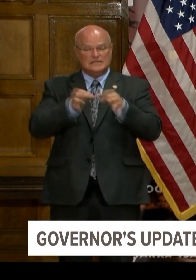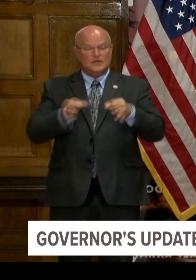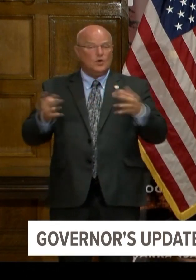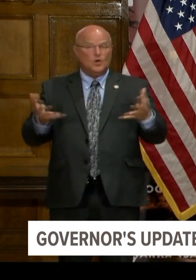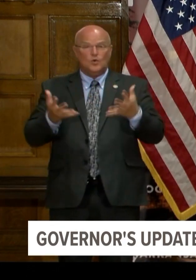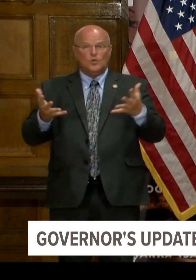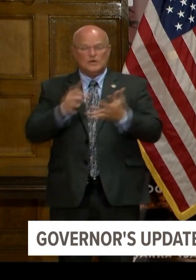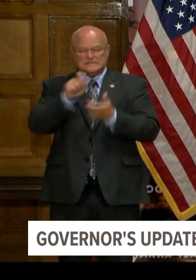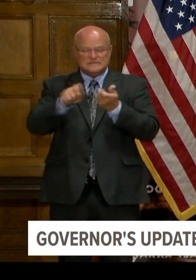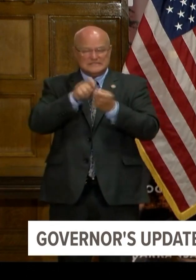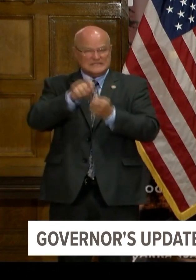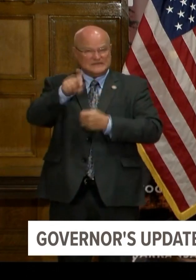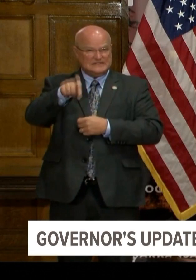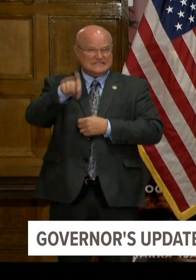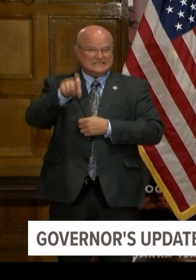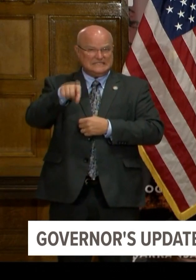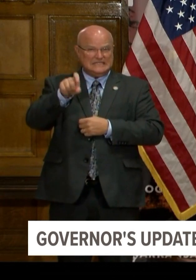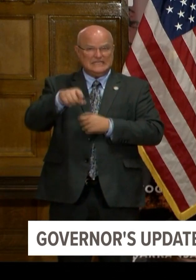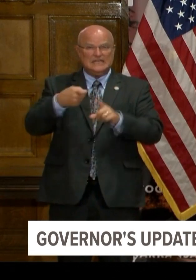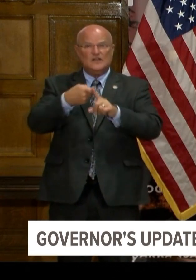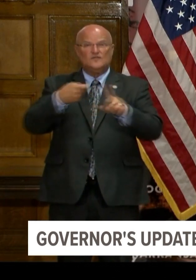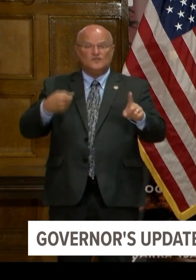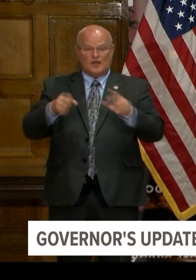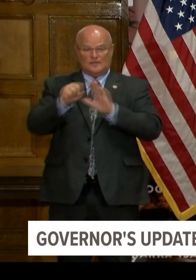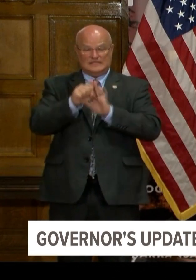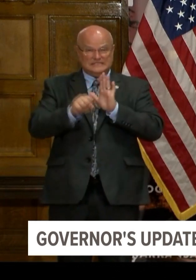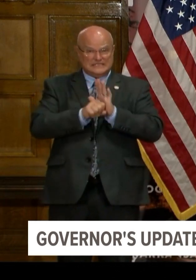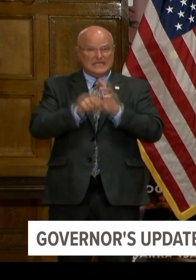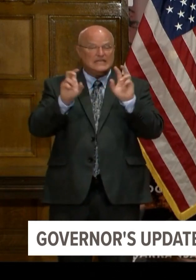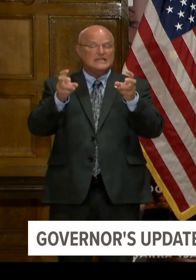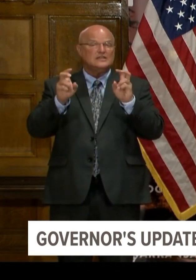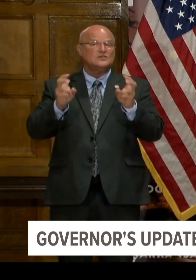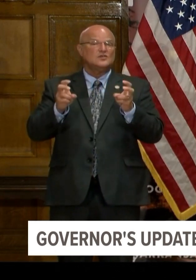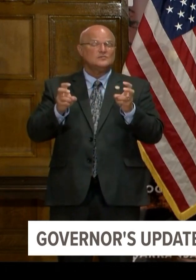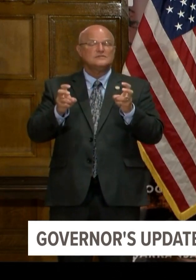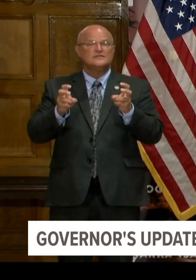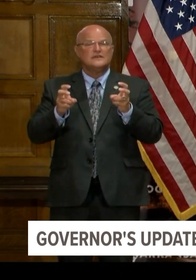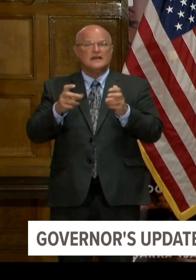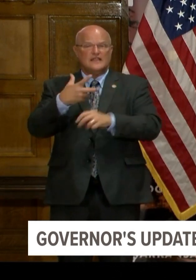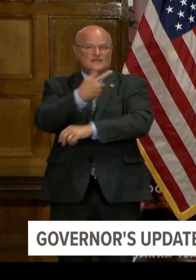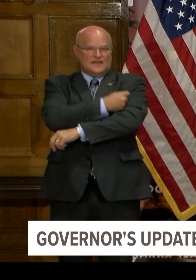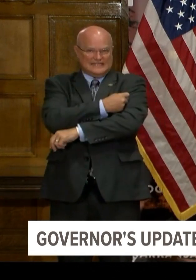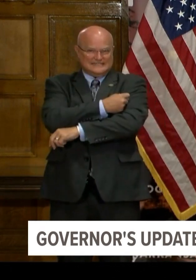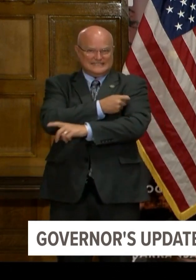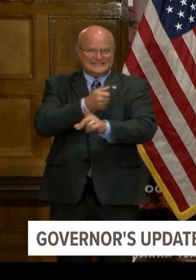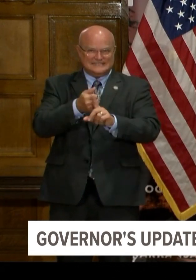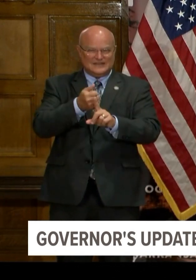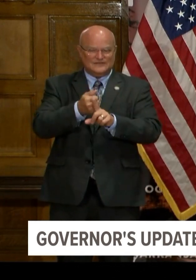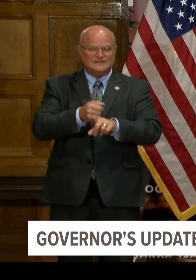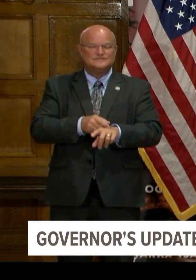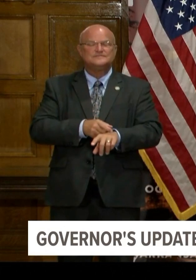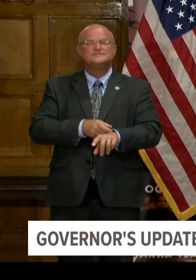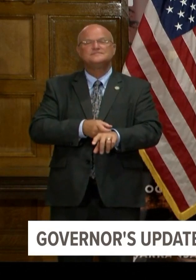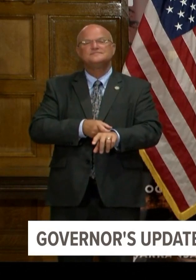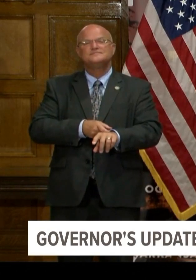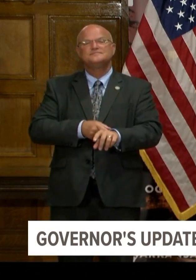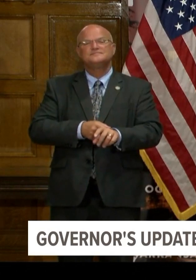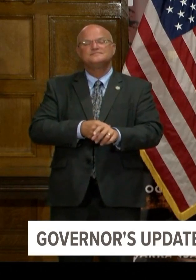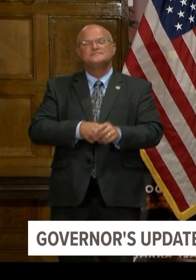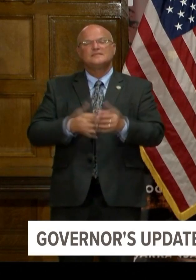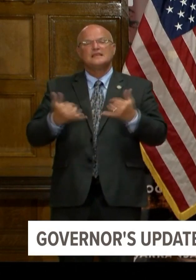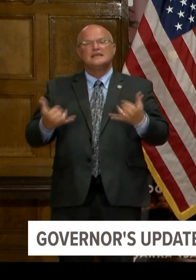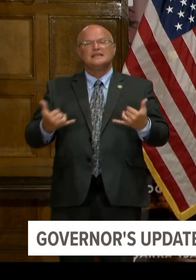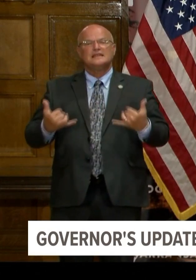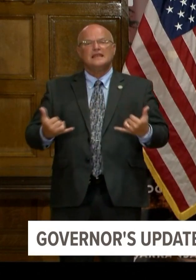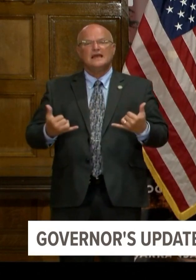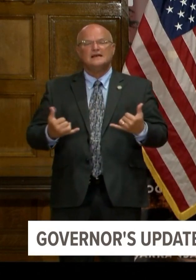is specifically needed from the state in terms of the vaccine. Now let me go